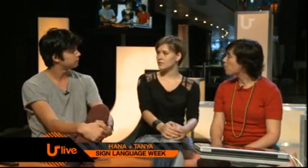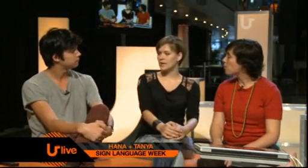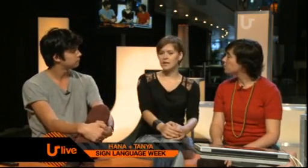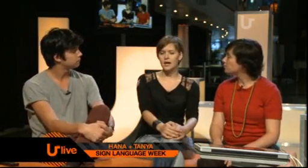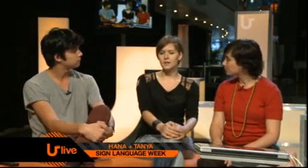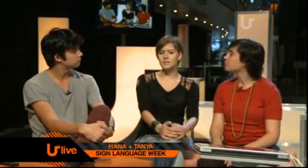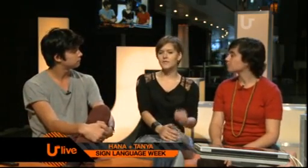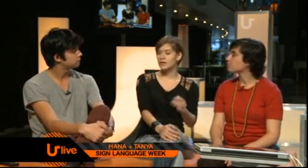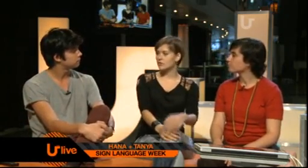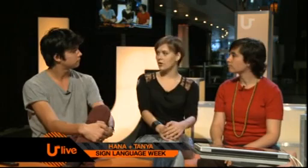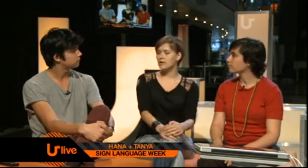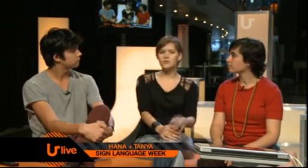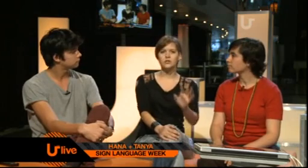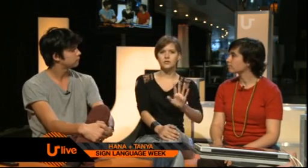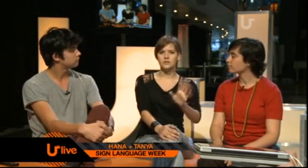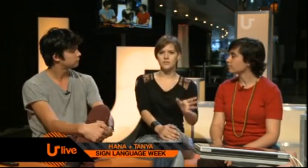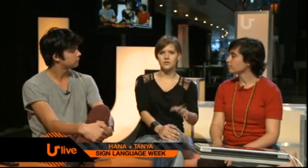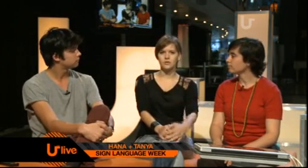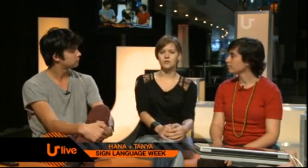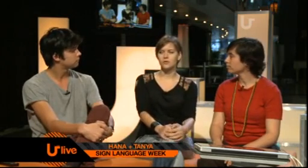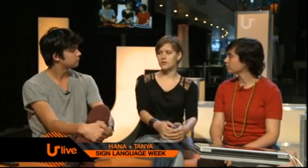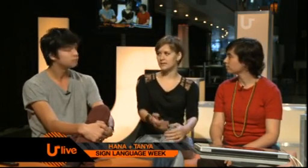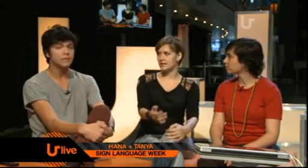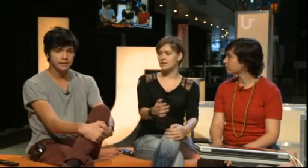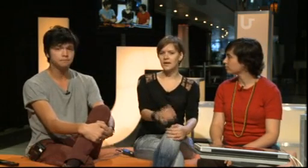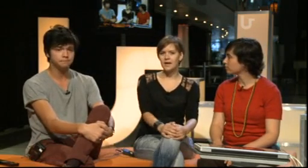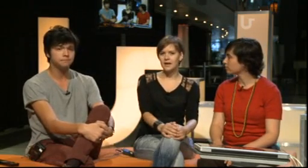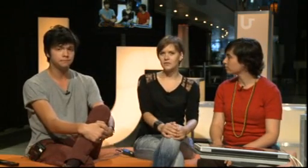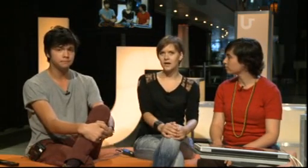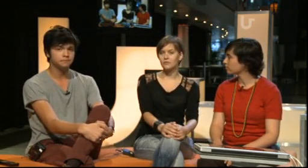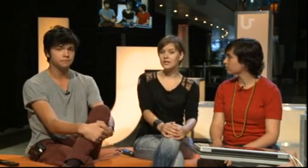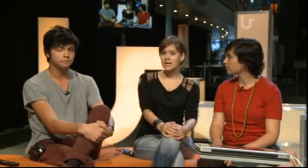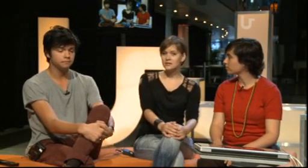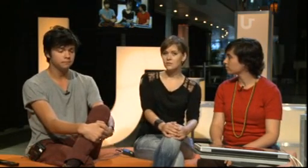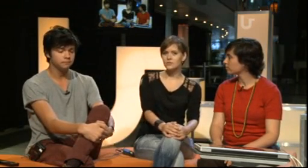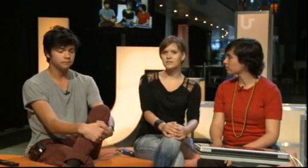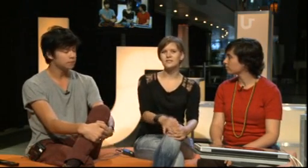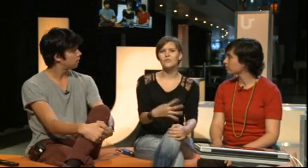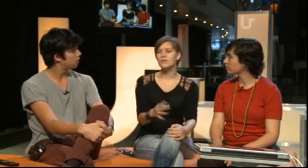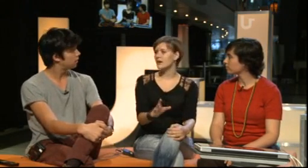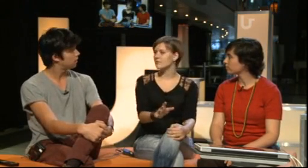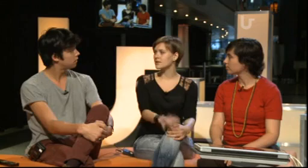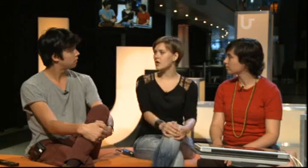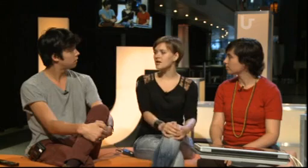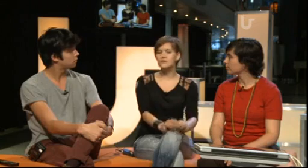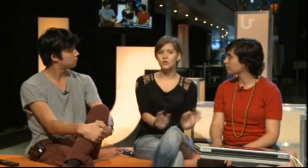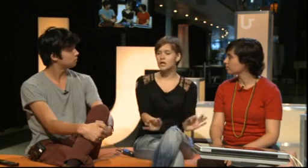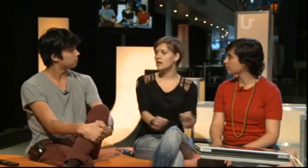Week, Deaf Aotearoa, if you just go to deafaotearoa.co.nz, they have free taster courses. It's a 45-minute class, free.